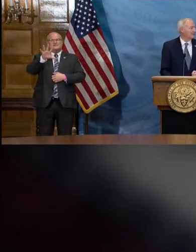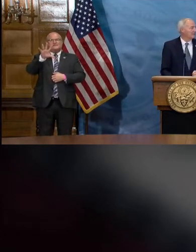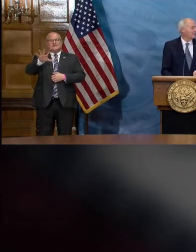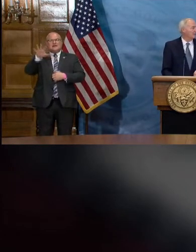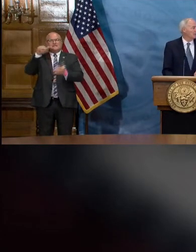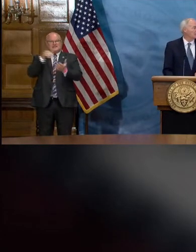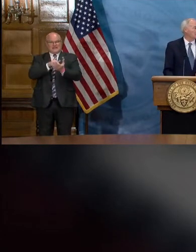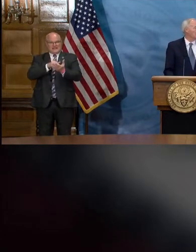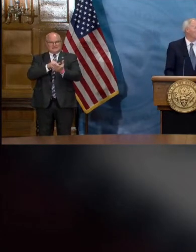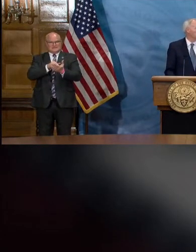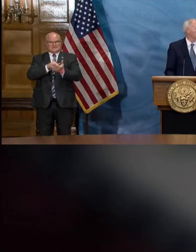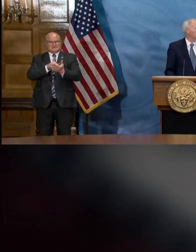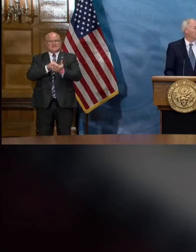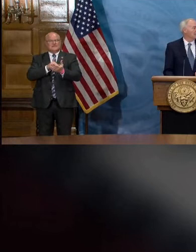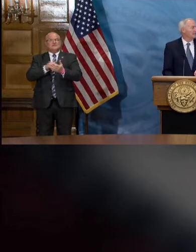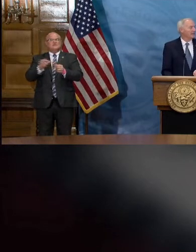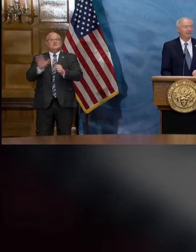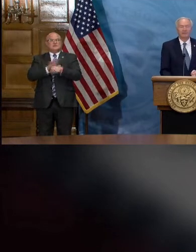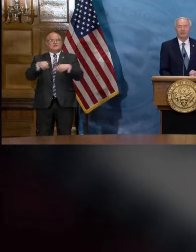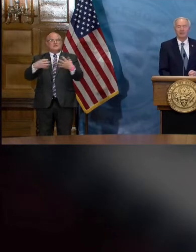855,000. Total doses given,